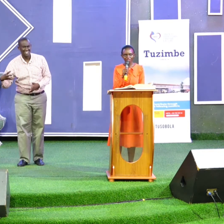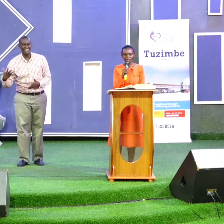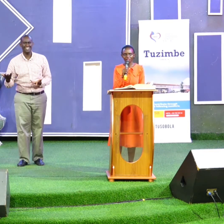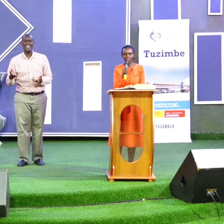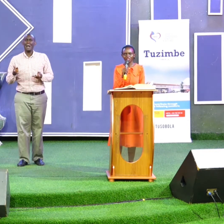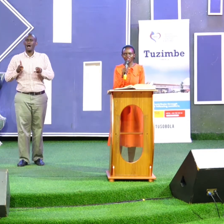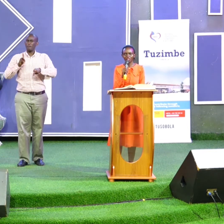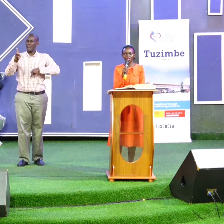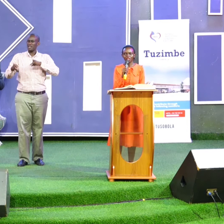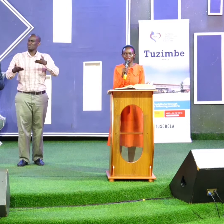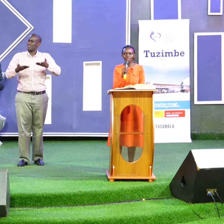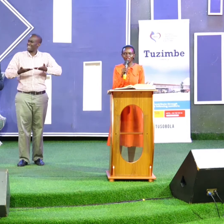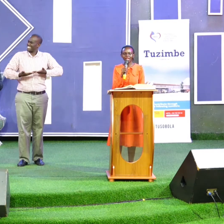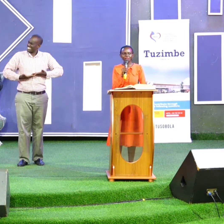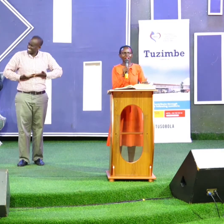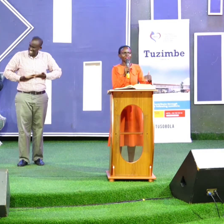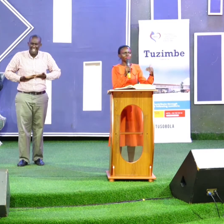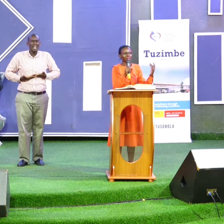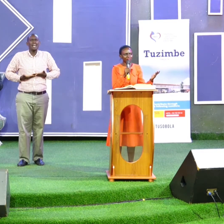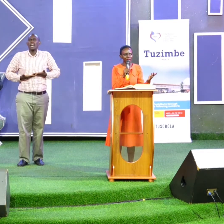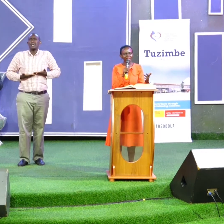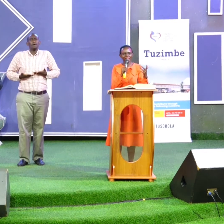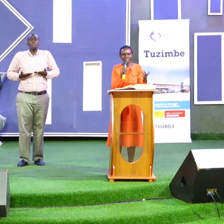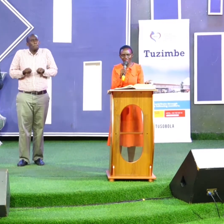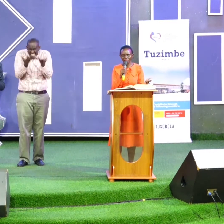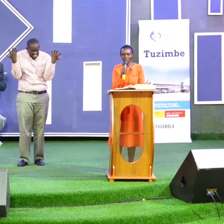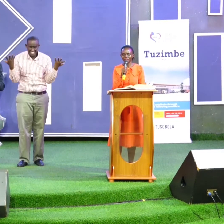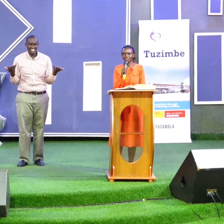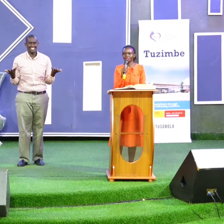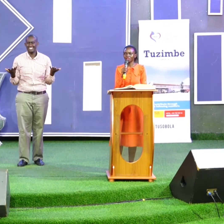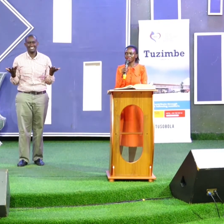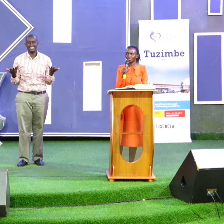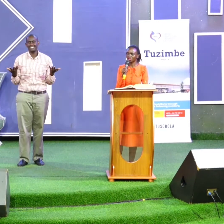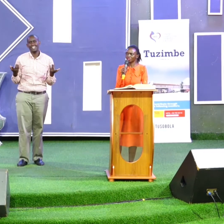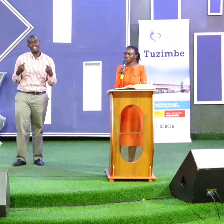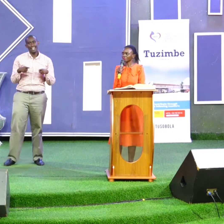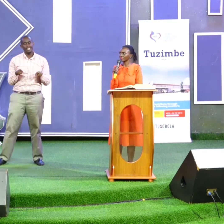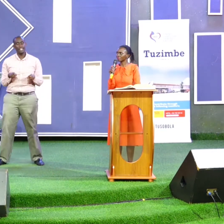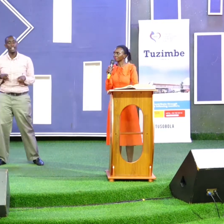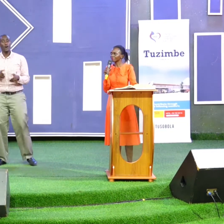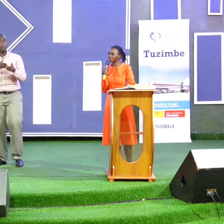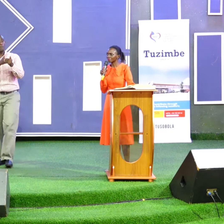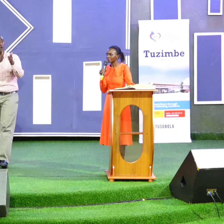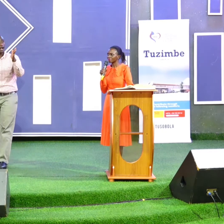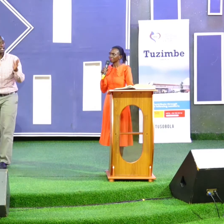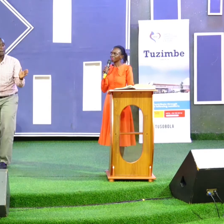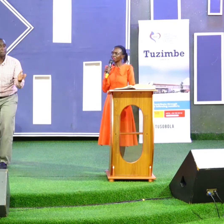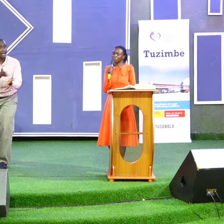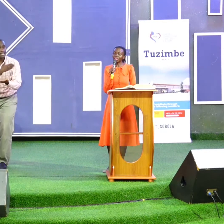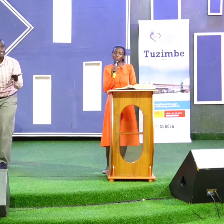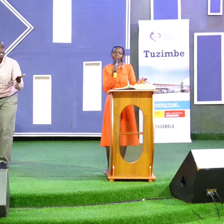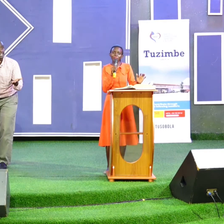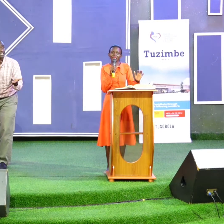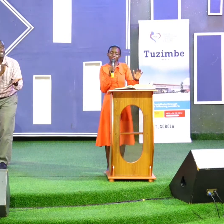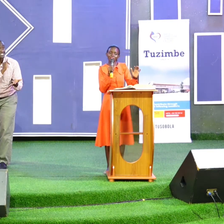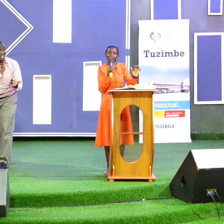They even have more than what they need. choir master w'obwa kabaka bwa Isirayiri. But